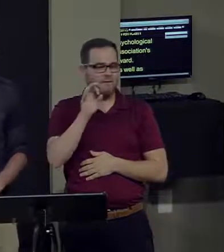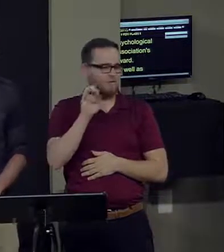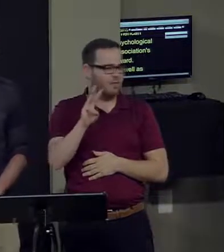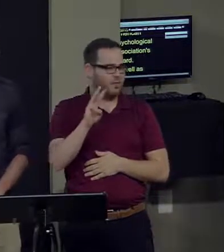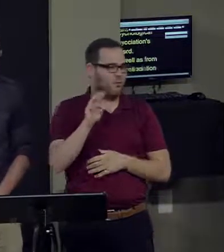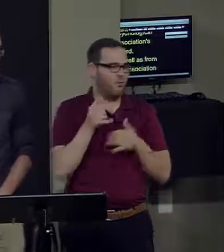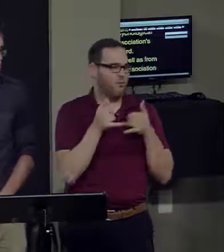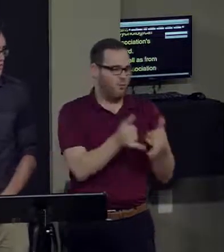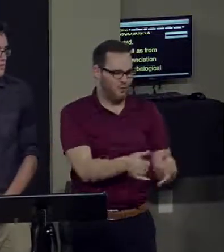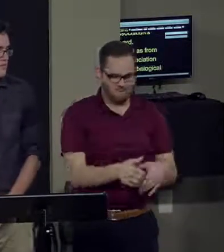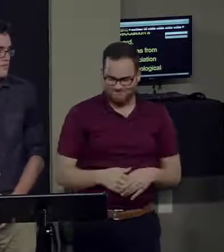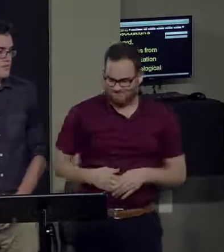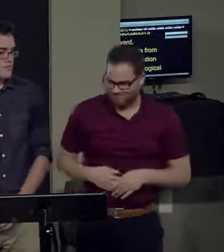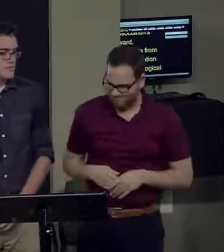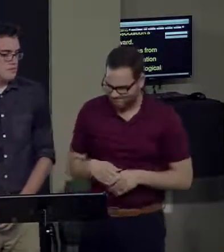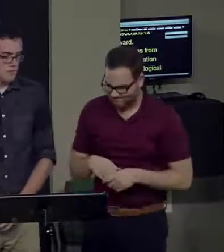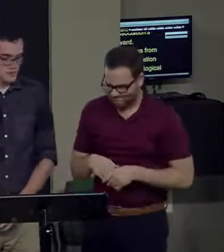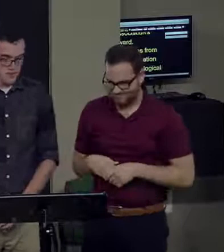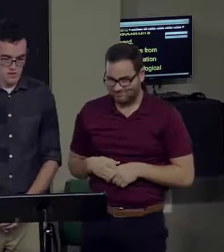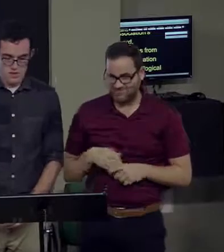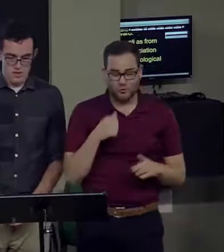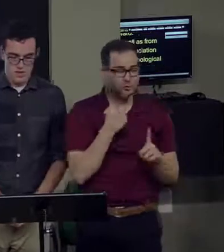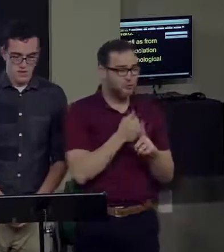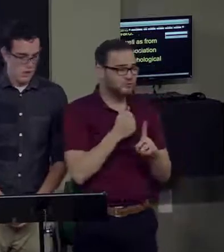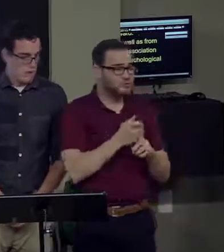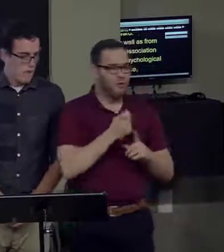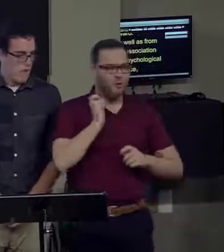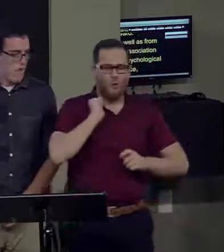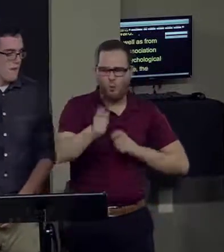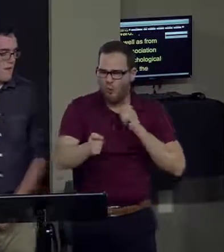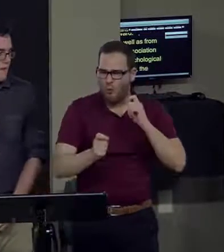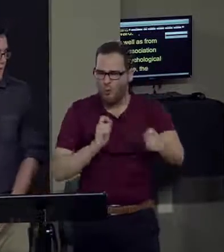James McKean Cattell Fellow Award.